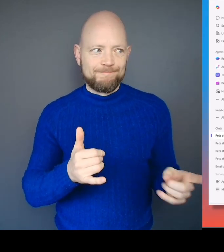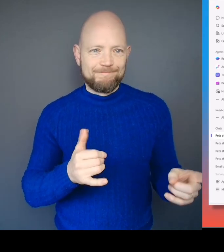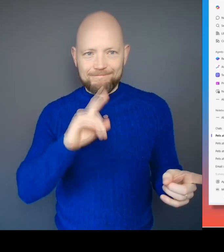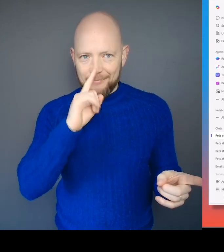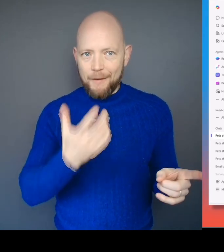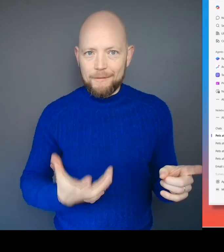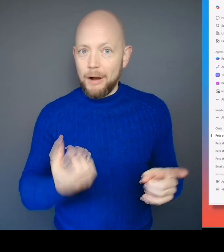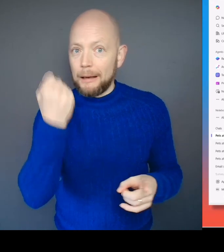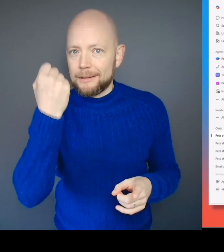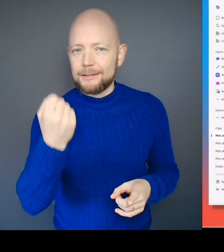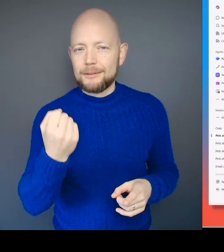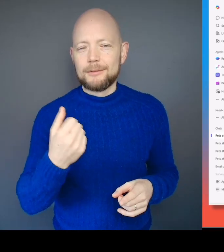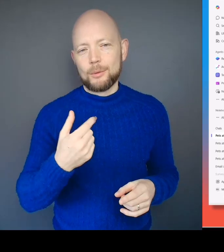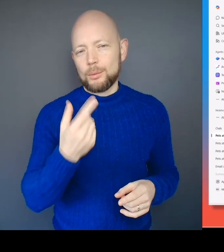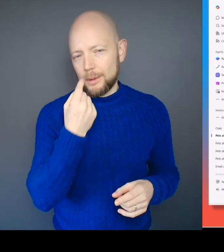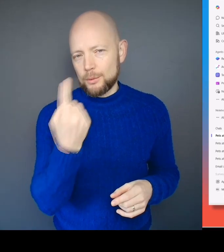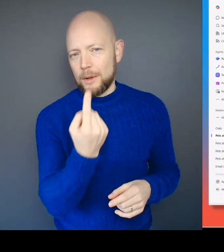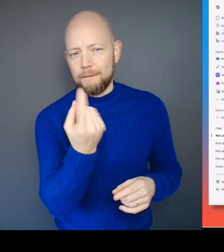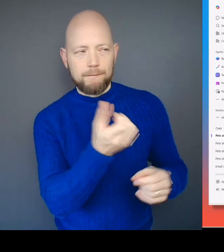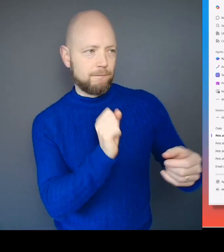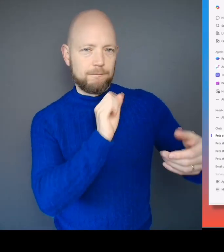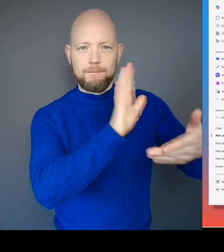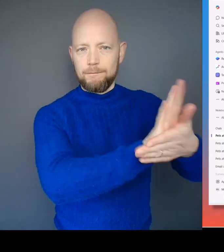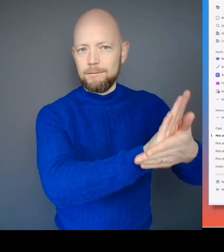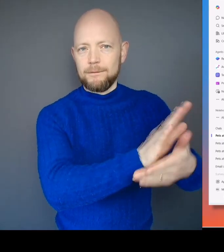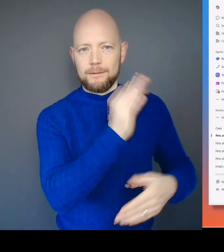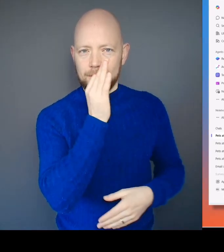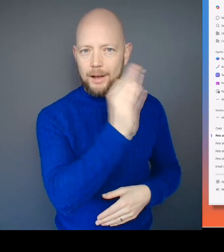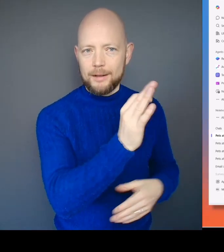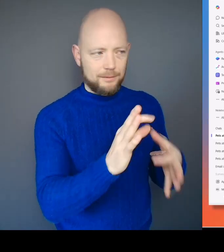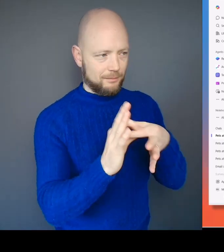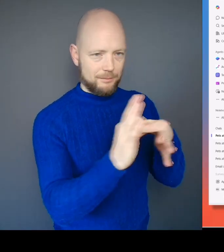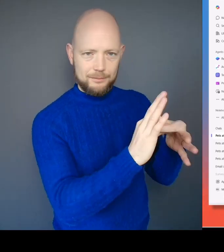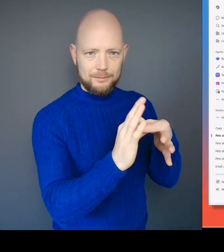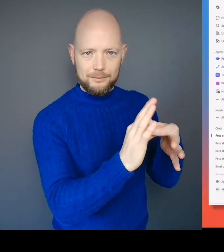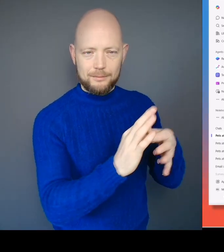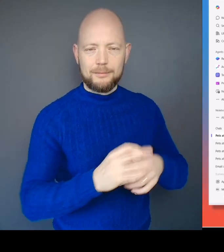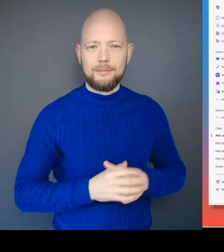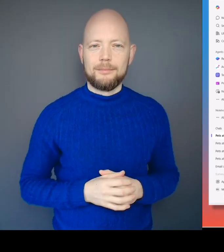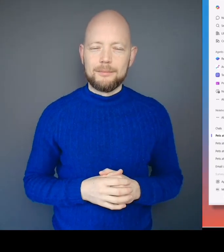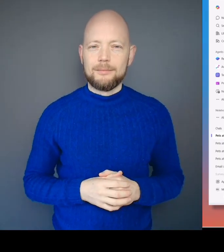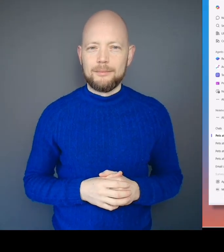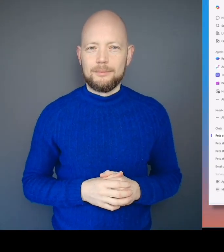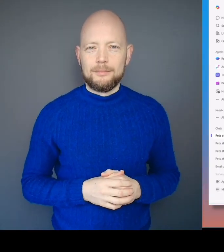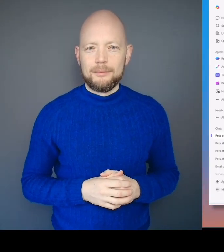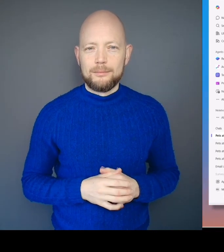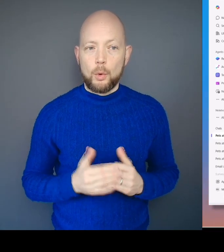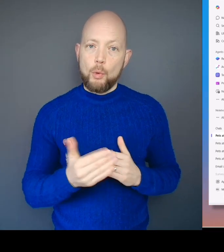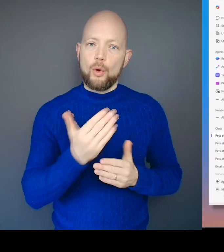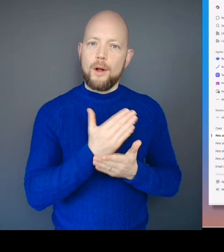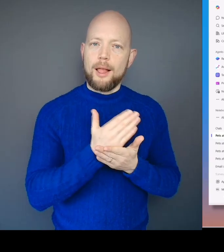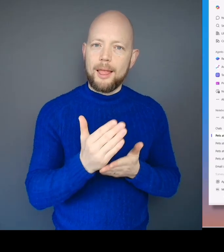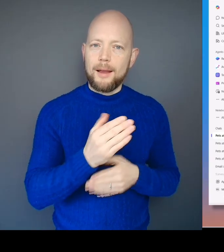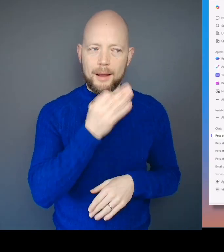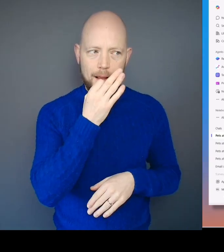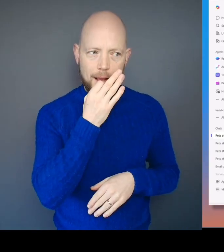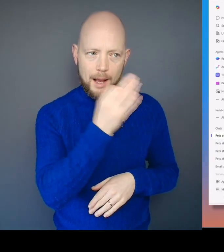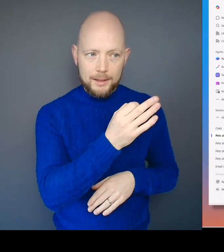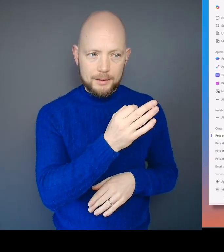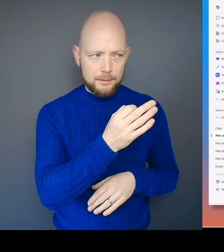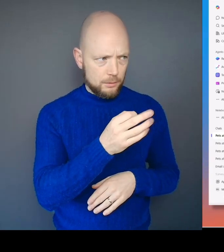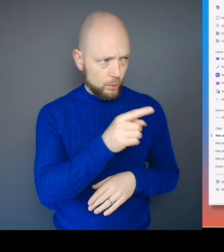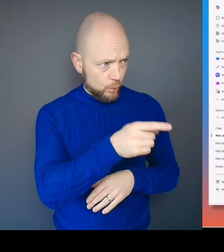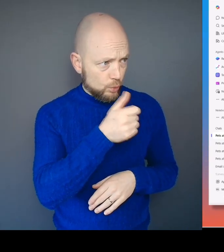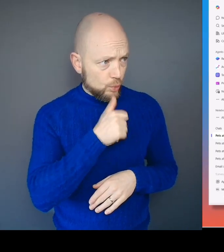and your naming conventions aren't so clear, the AI might have trouble finding things. So as a rule, using this